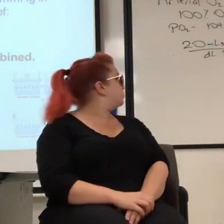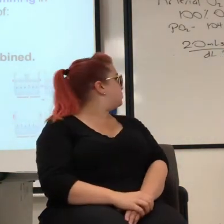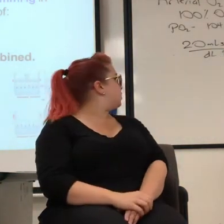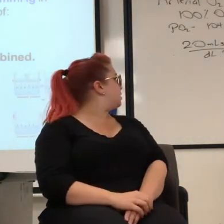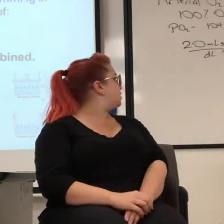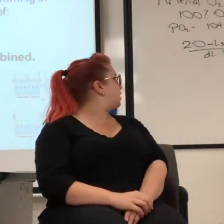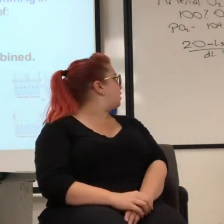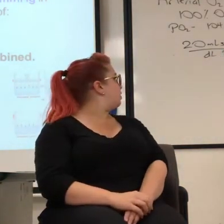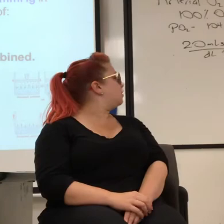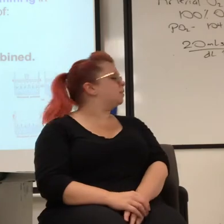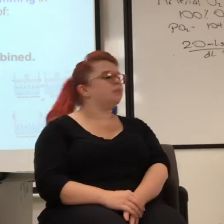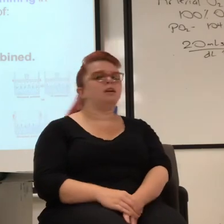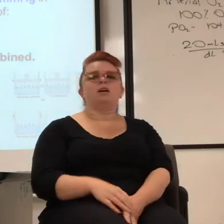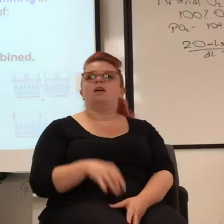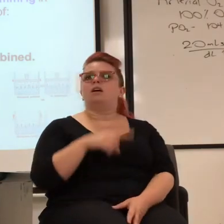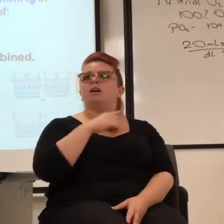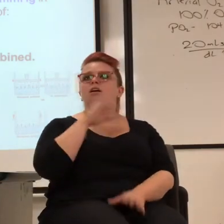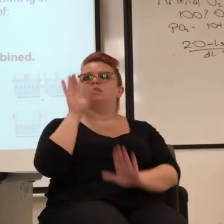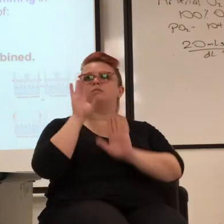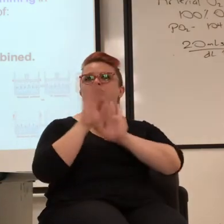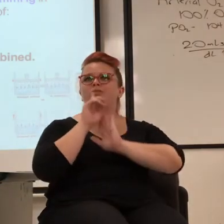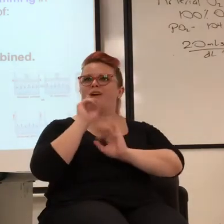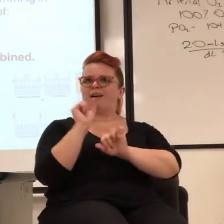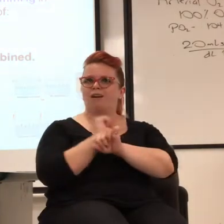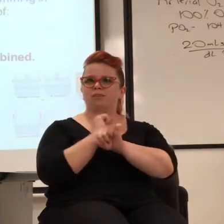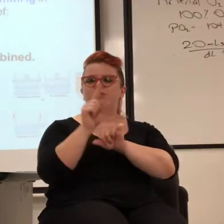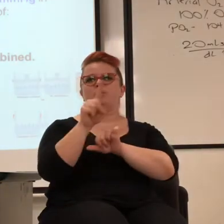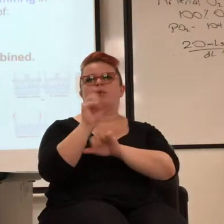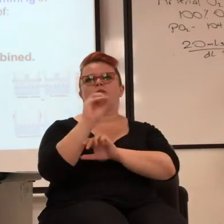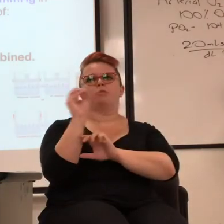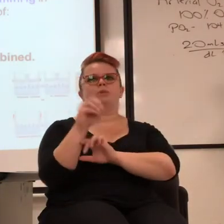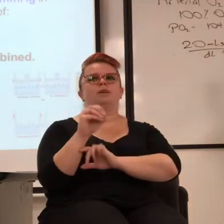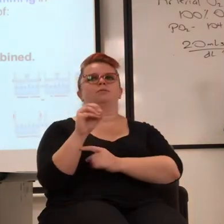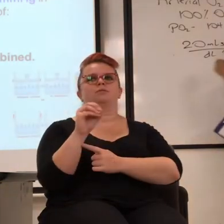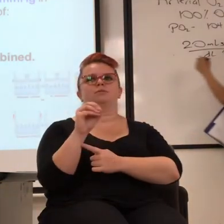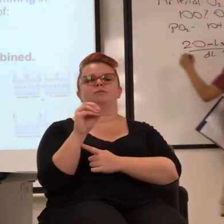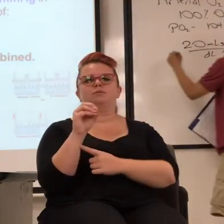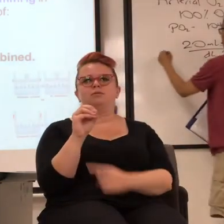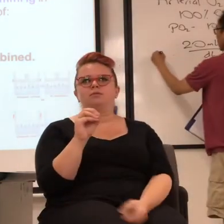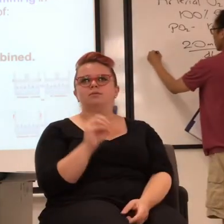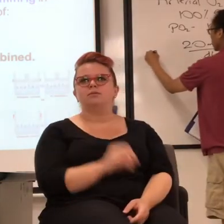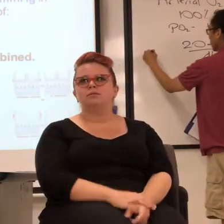That figure is actually the 100%.